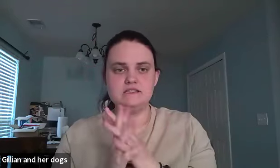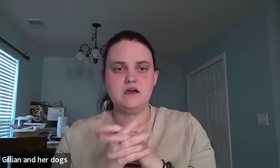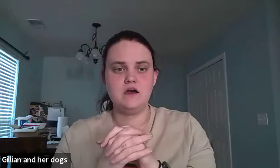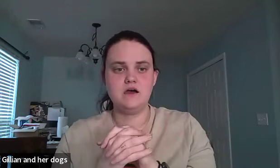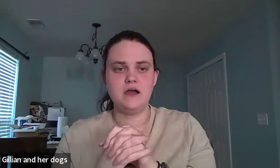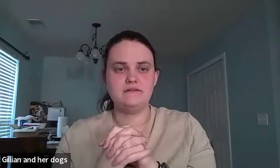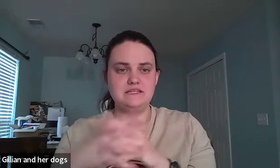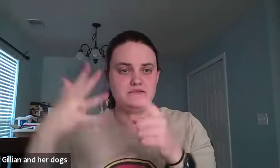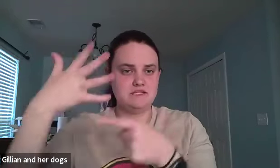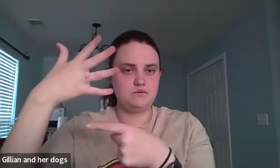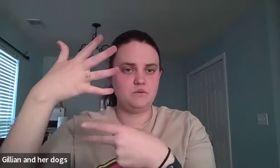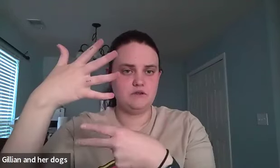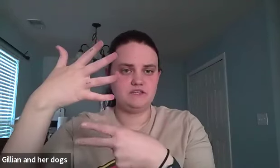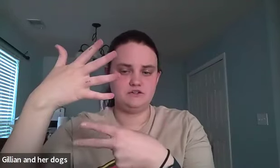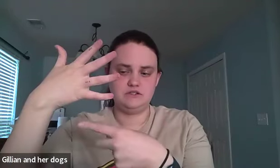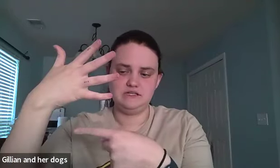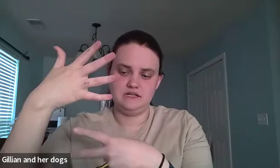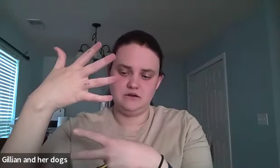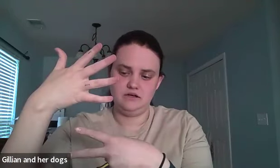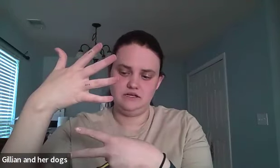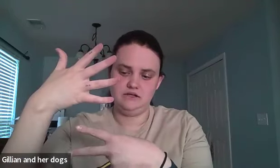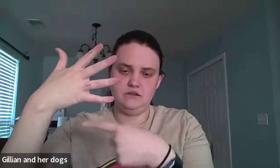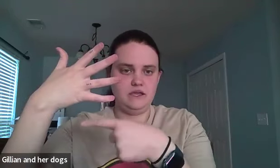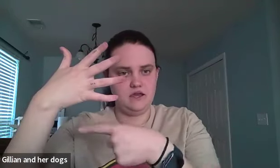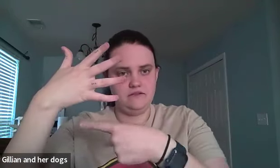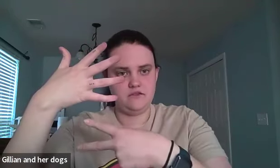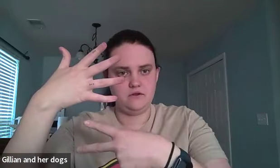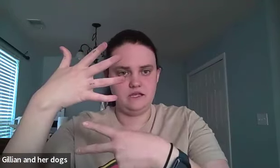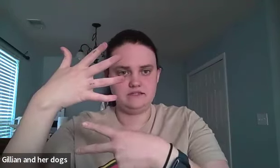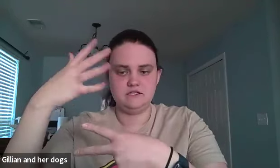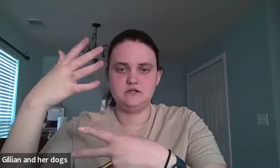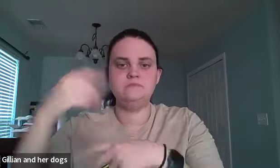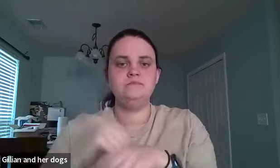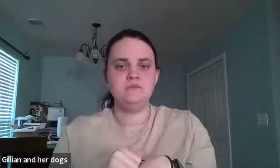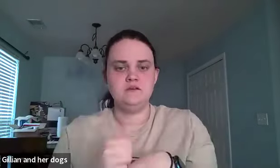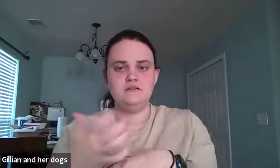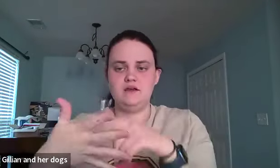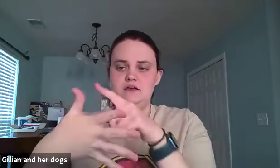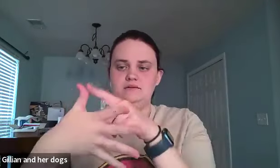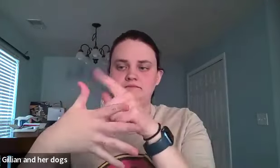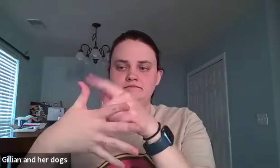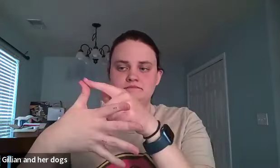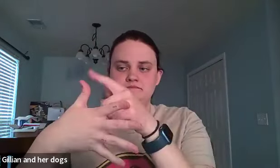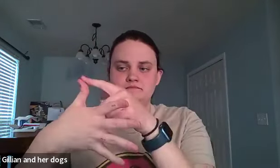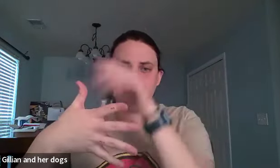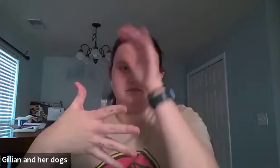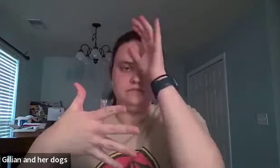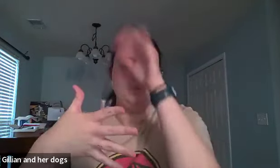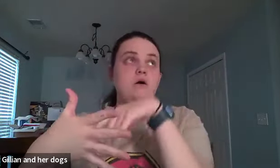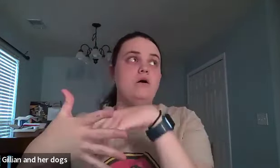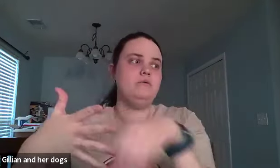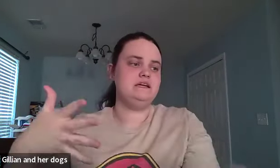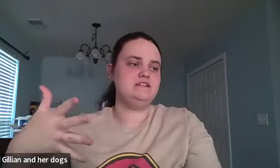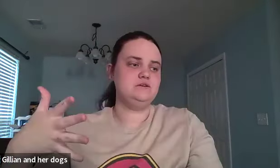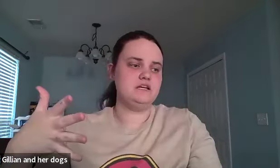preference. I've seen this one where they start to list it on here, like adding the other hands here. Like, well, oh, we didn't do